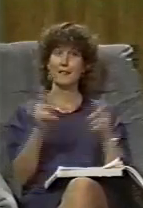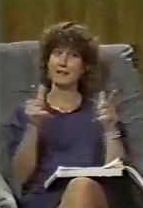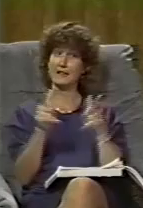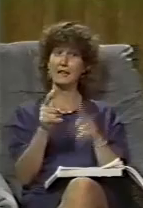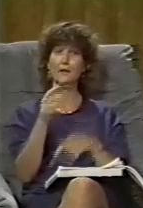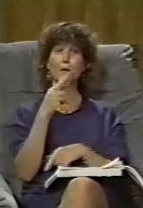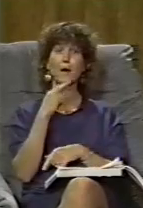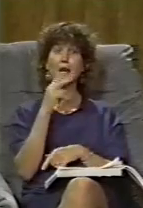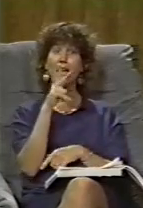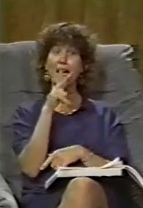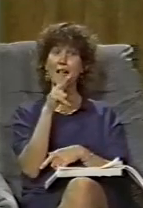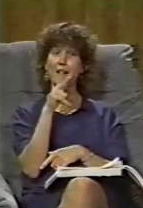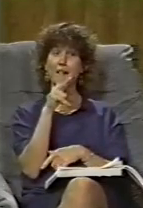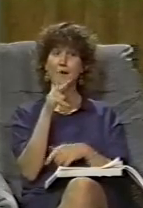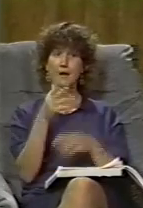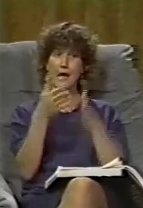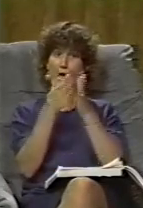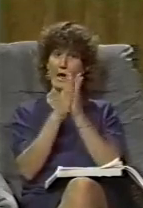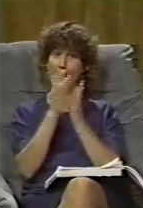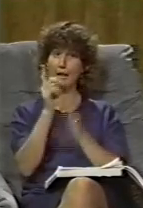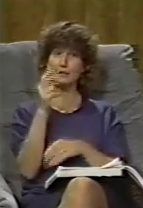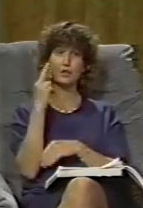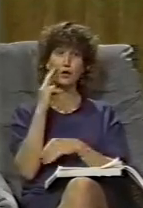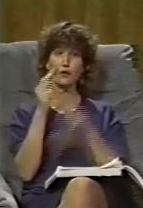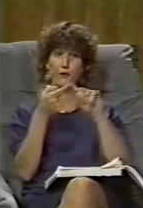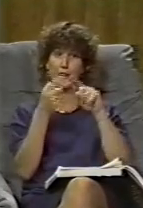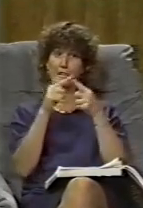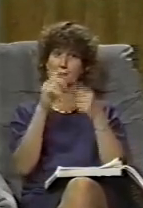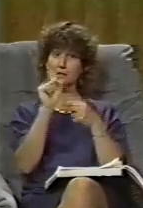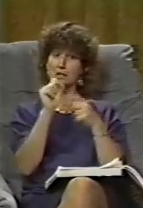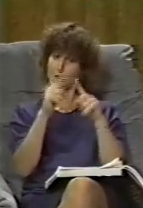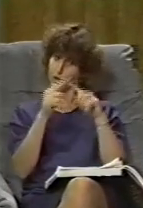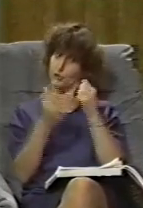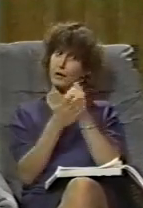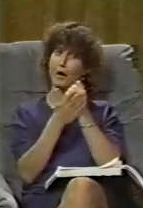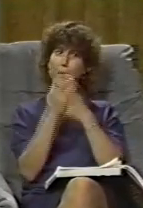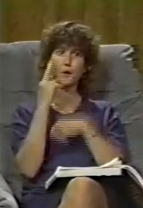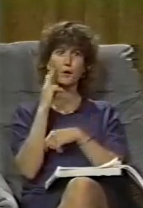The little red hen asked her friends to help her,